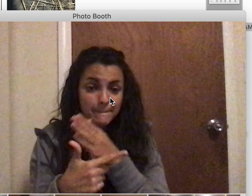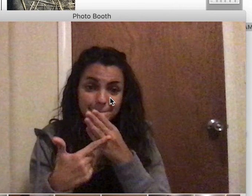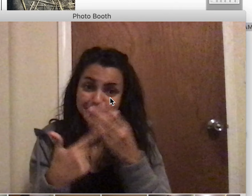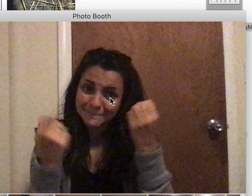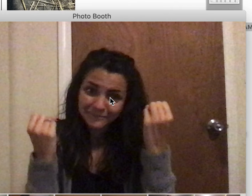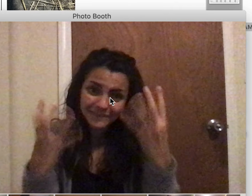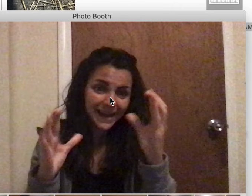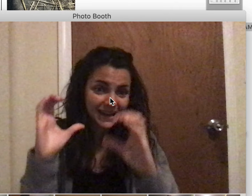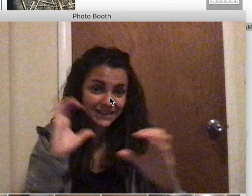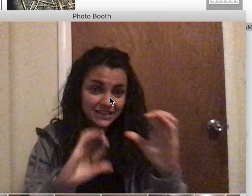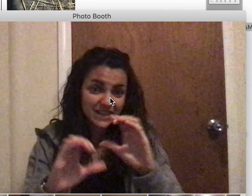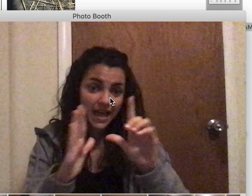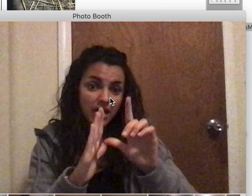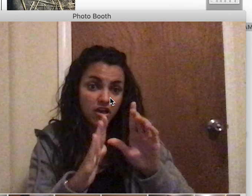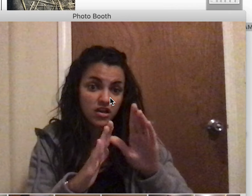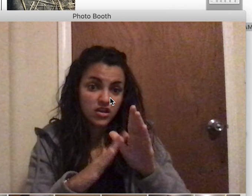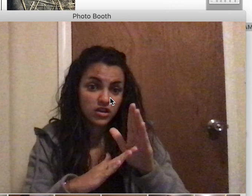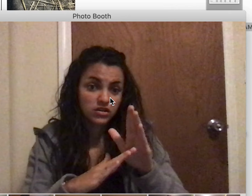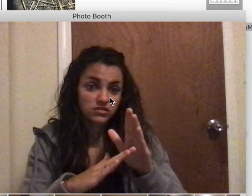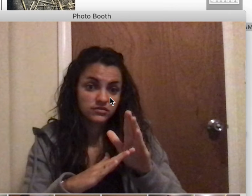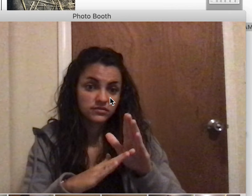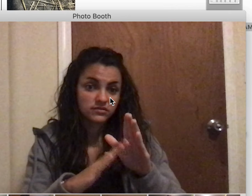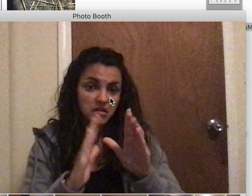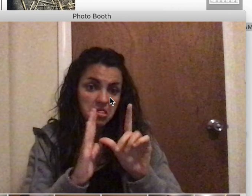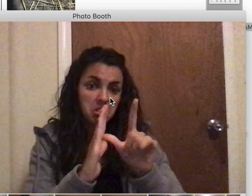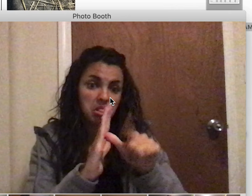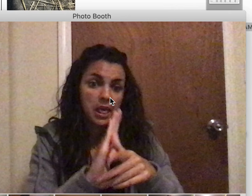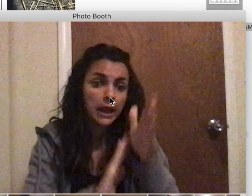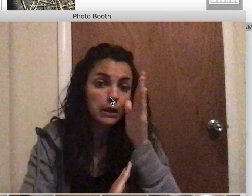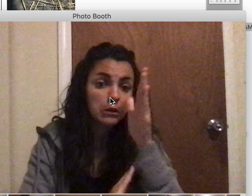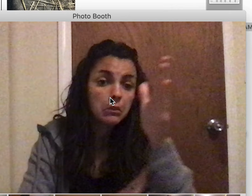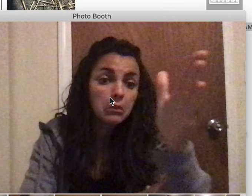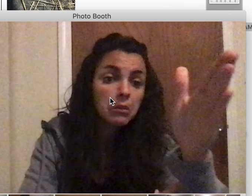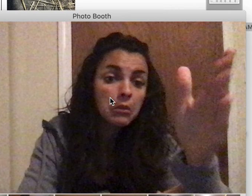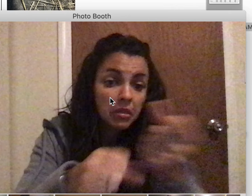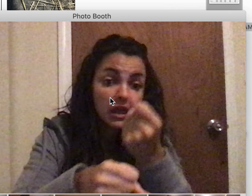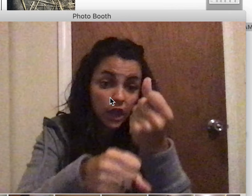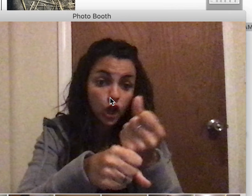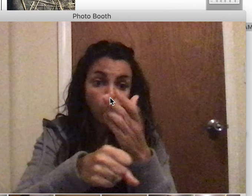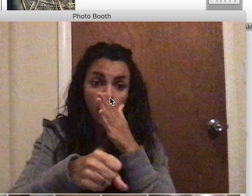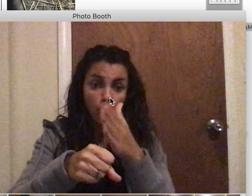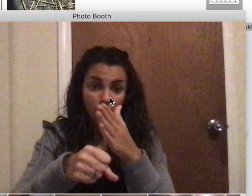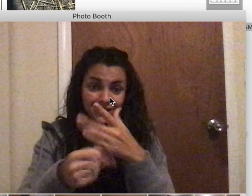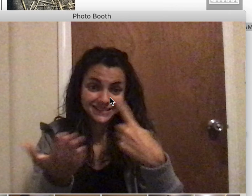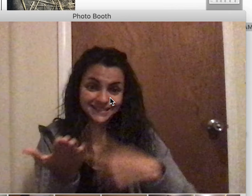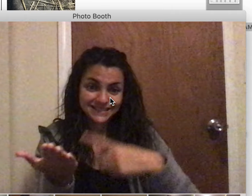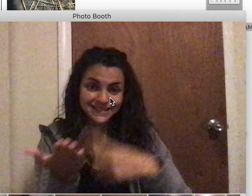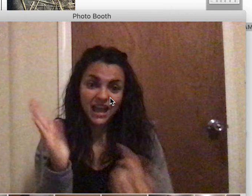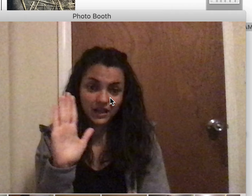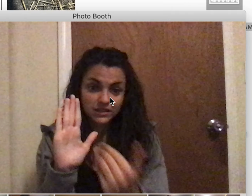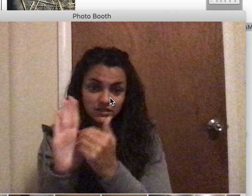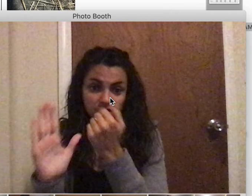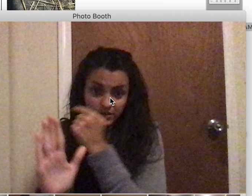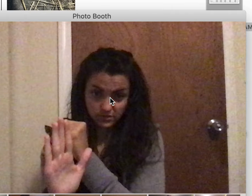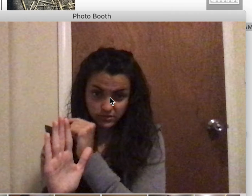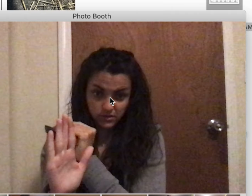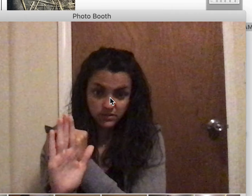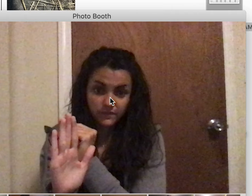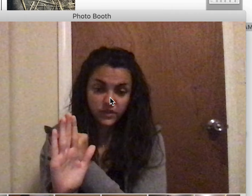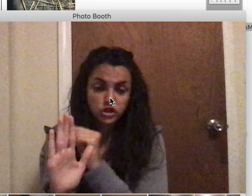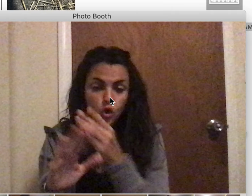to this method of natural gas extraction. And we're going to take a look that there's over 500 different